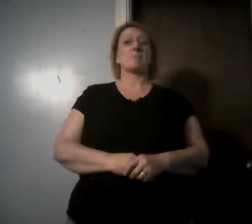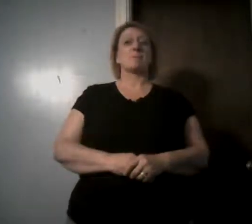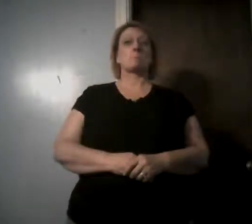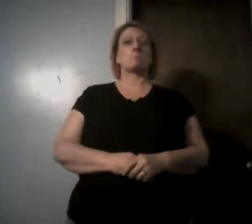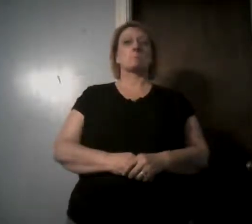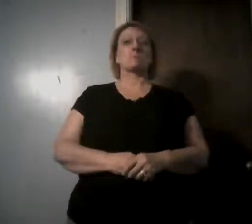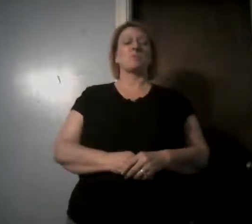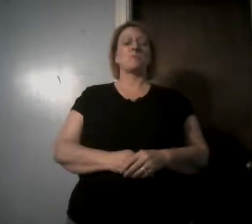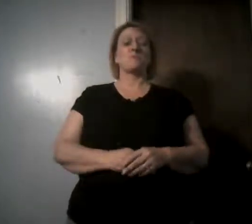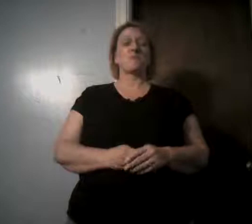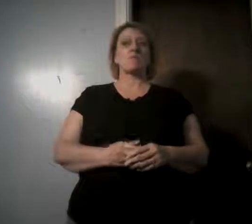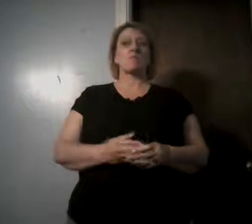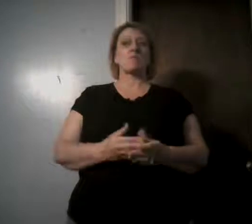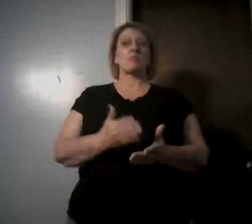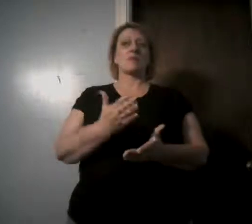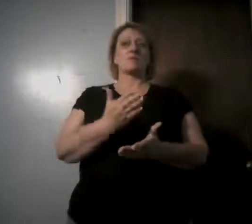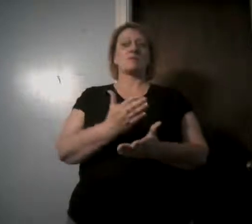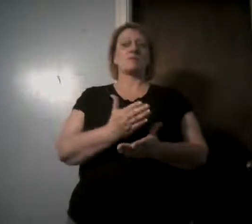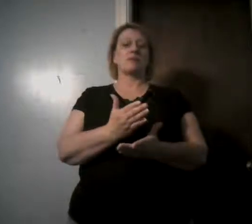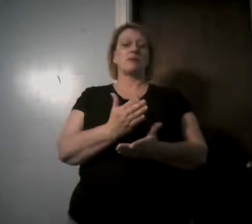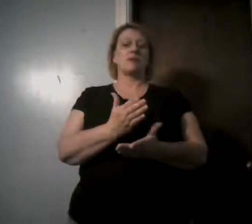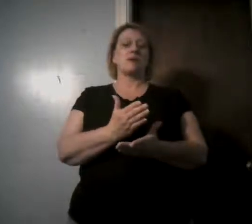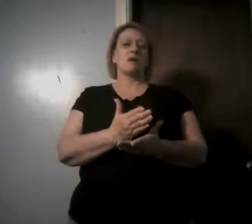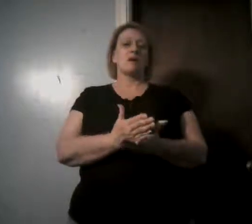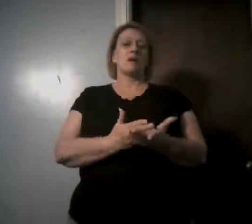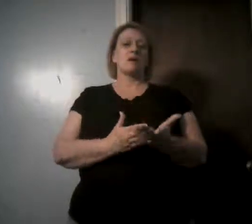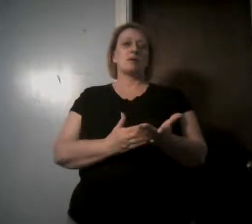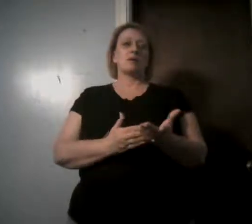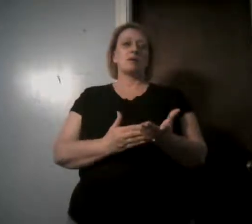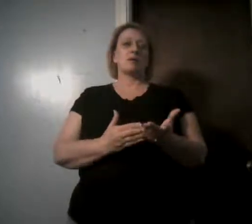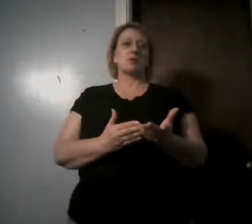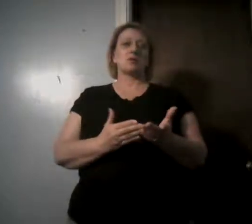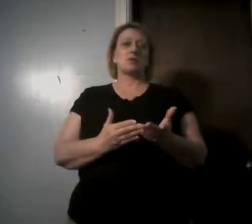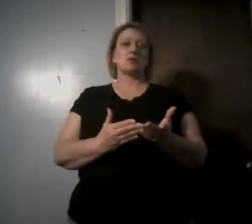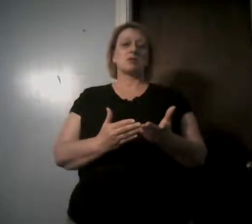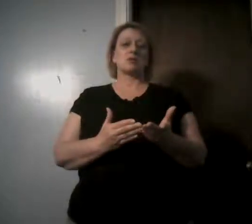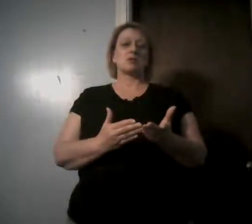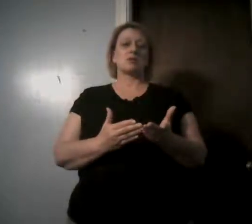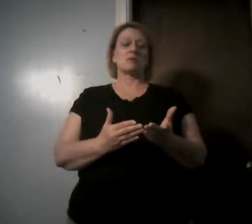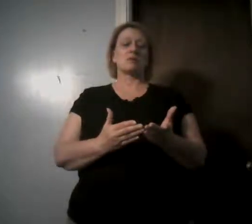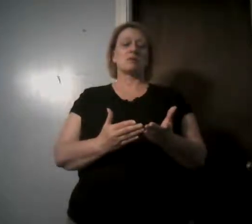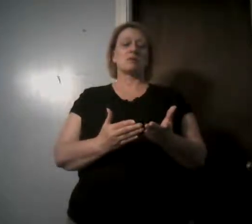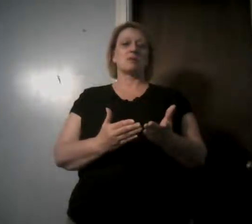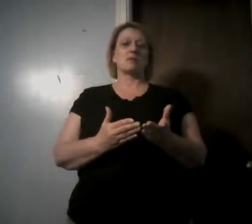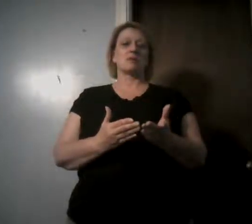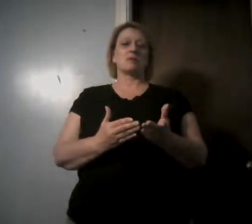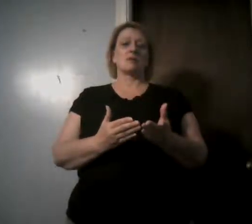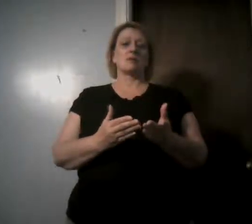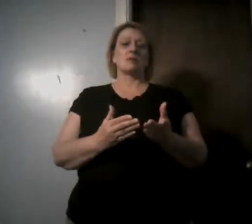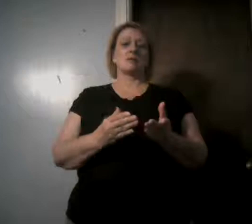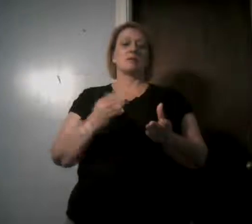Some causes may be family history of testicular cancer, having a testicle that has not dropped into the